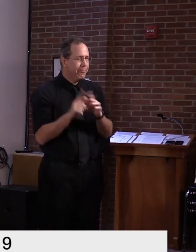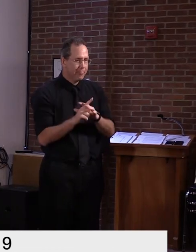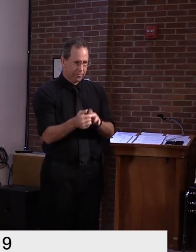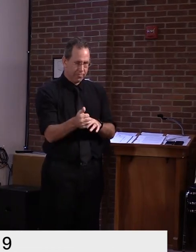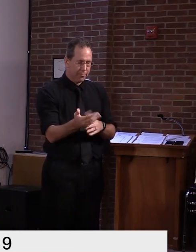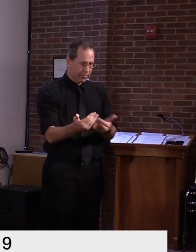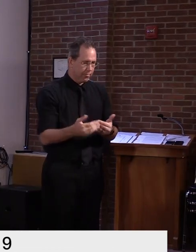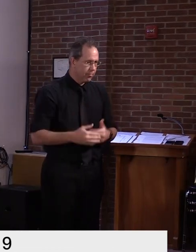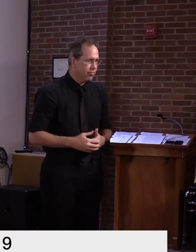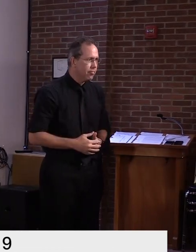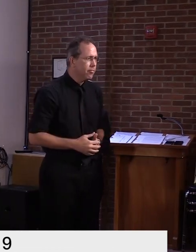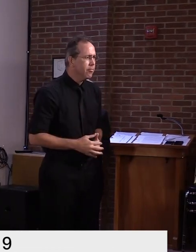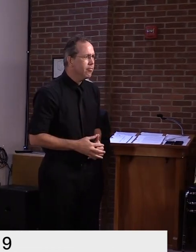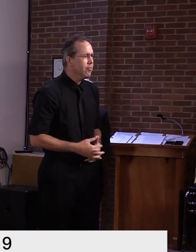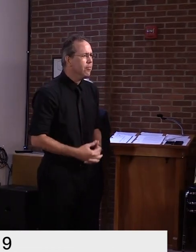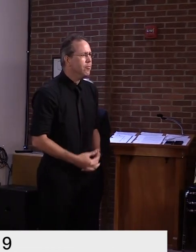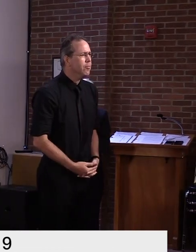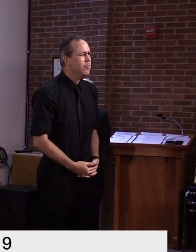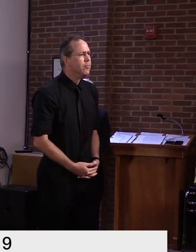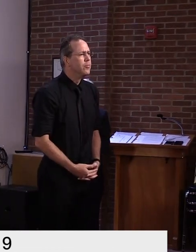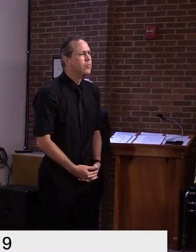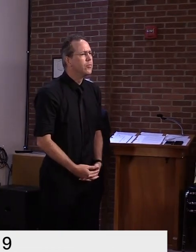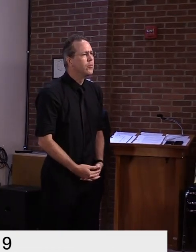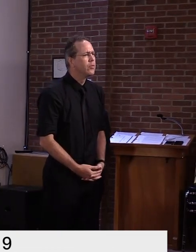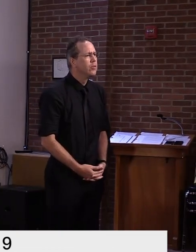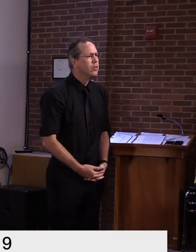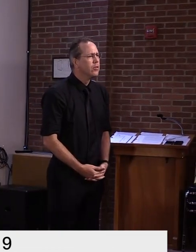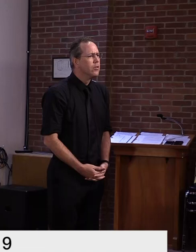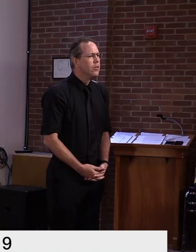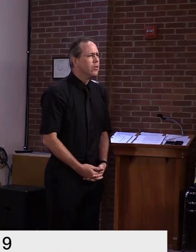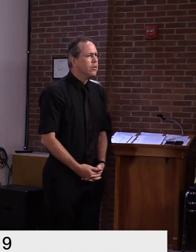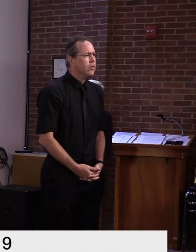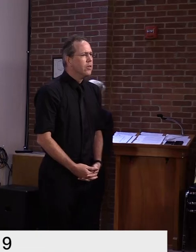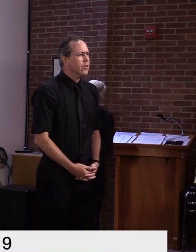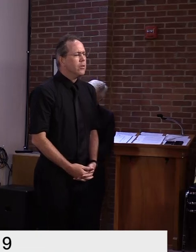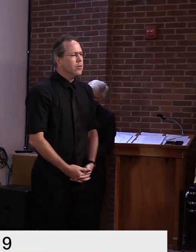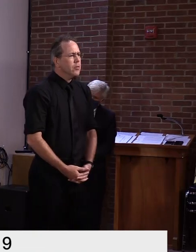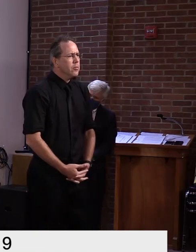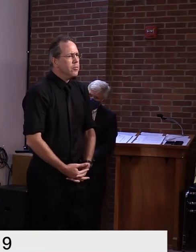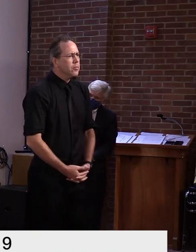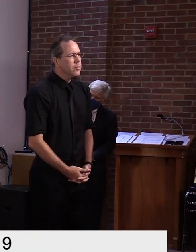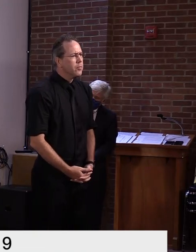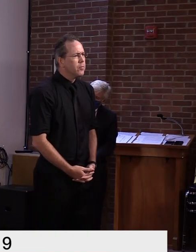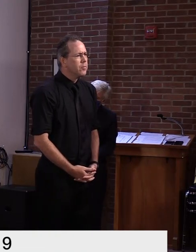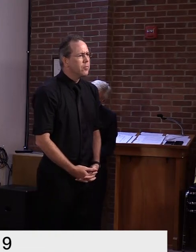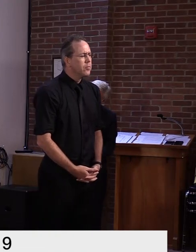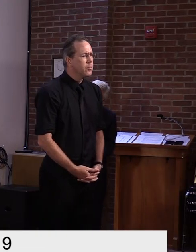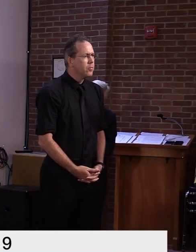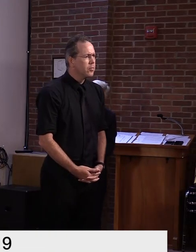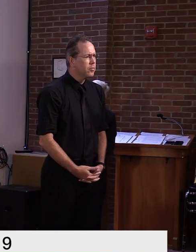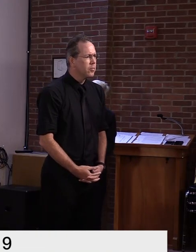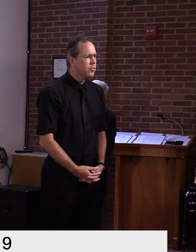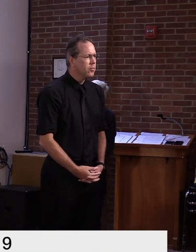I have a question about the child care hubs that were discussed a couple of conferences ago.